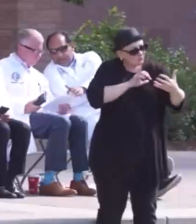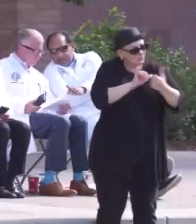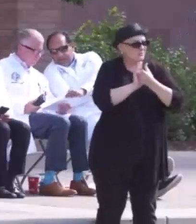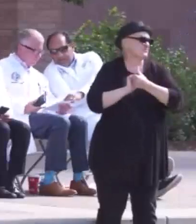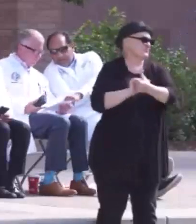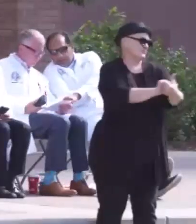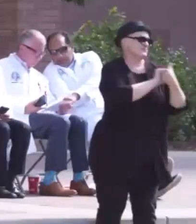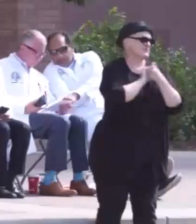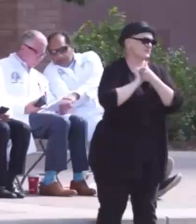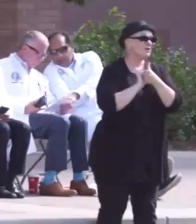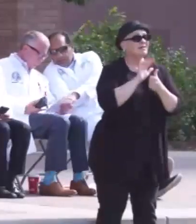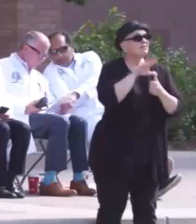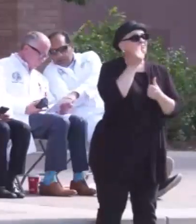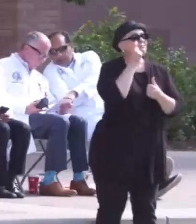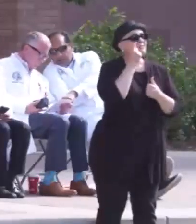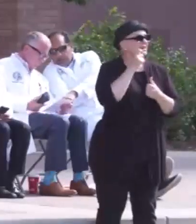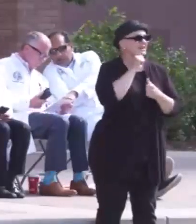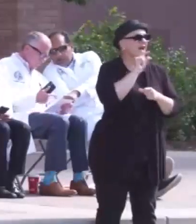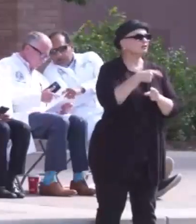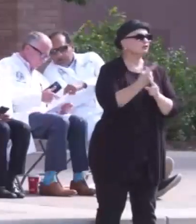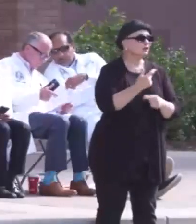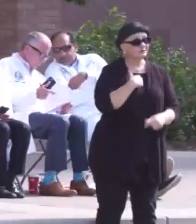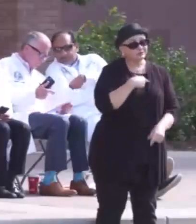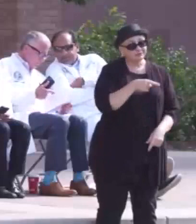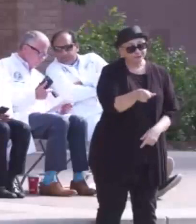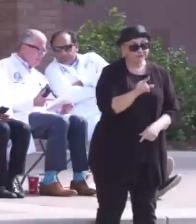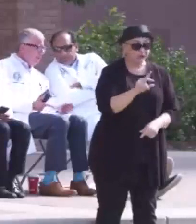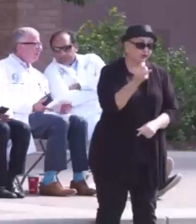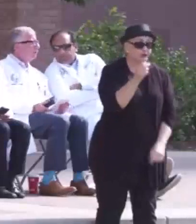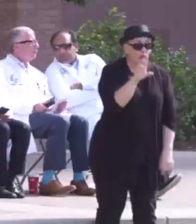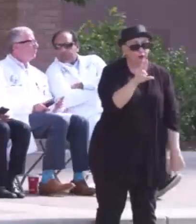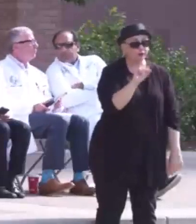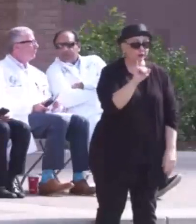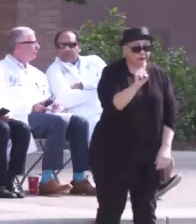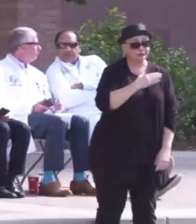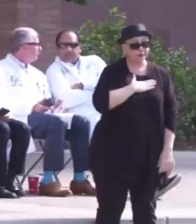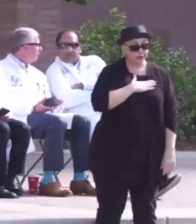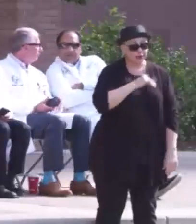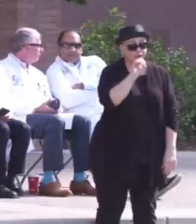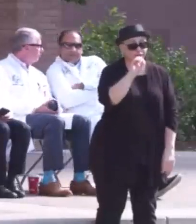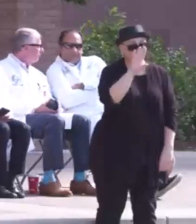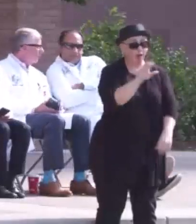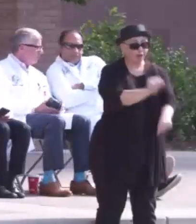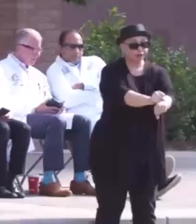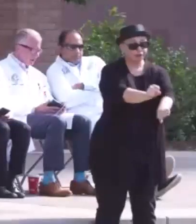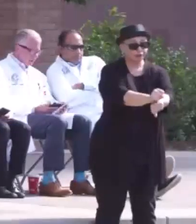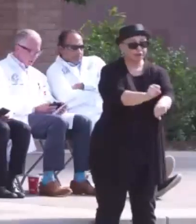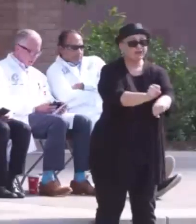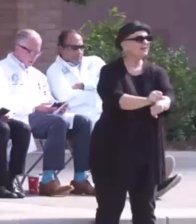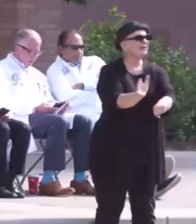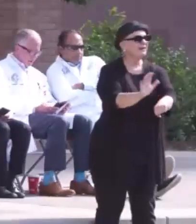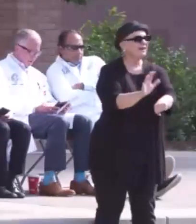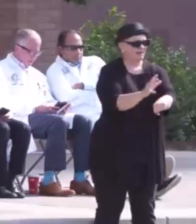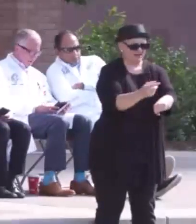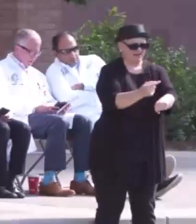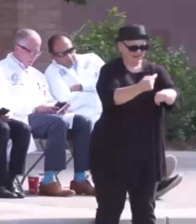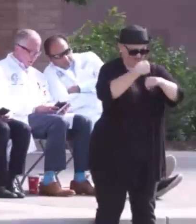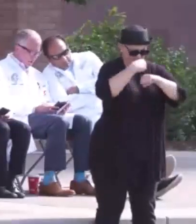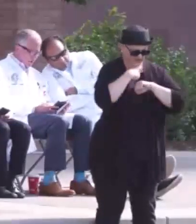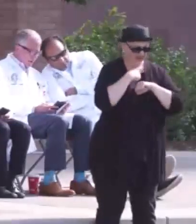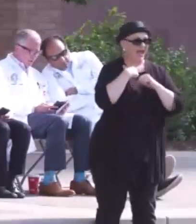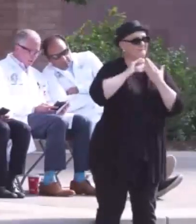Make it not just what you do, but who you are, because that's what it means to become a